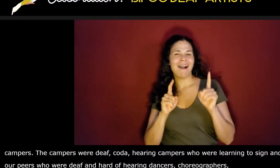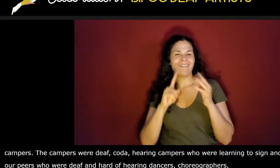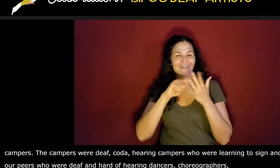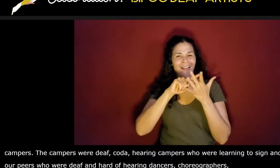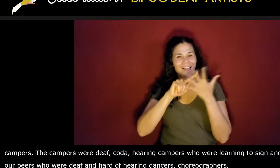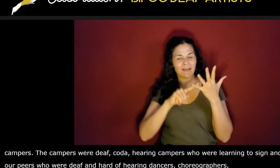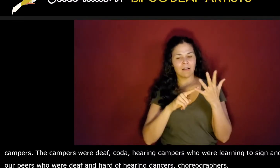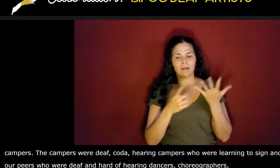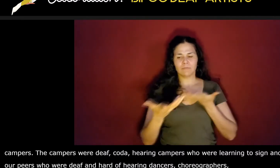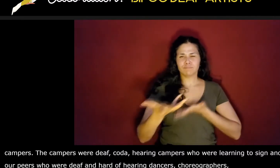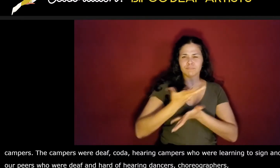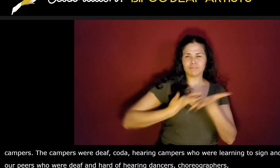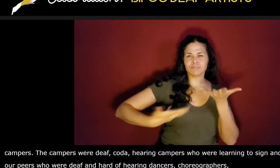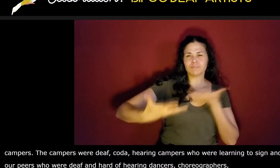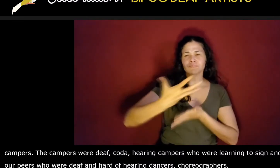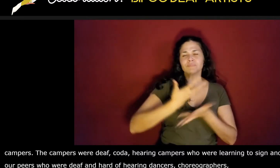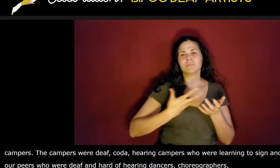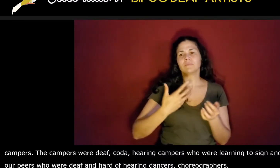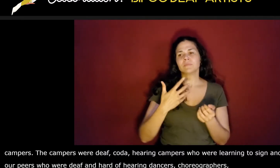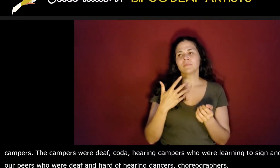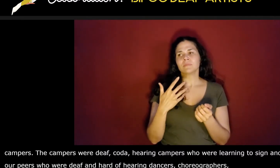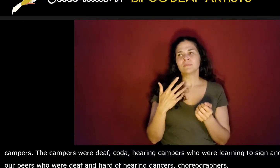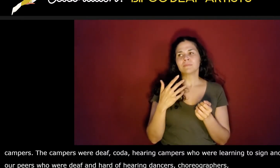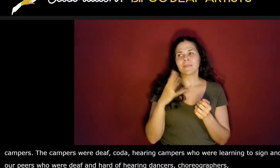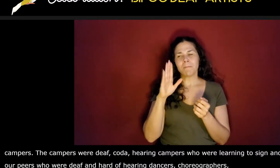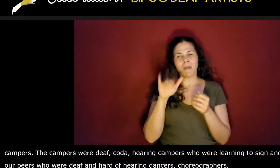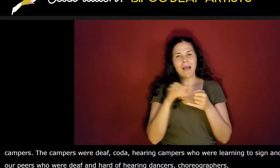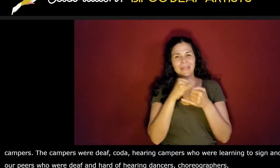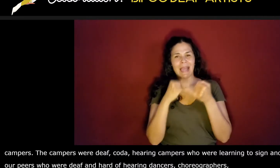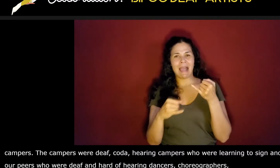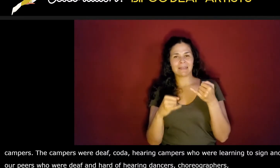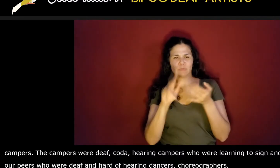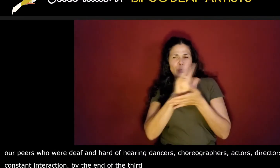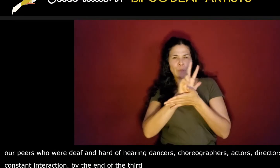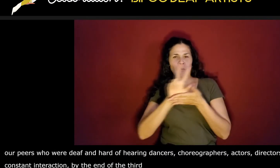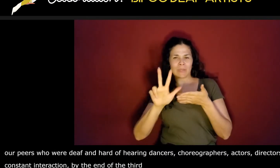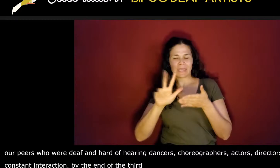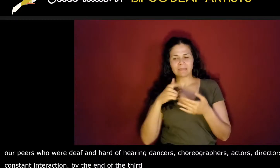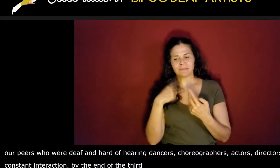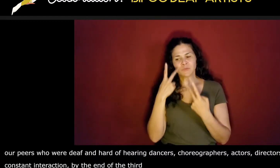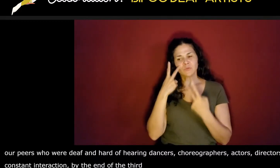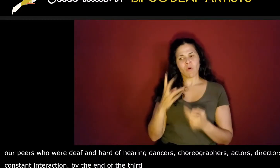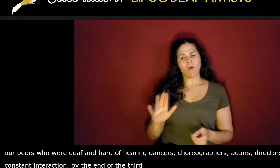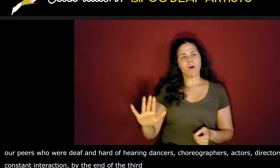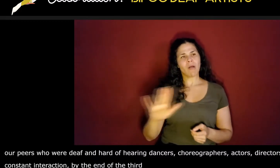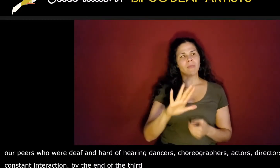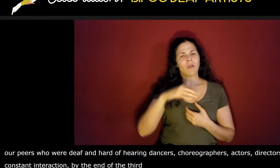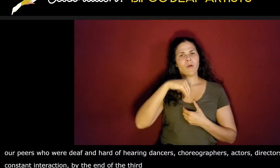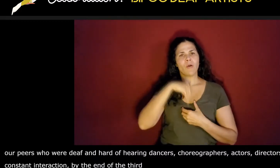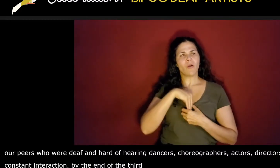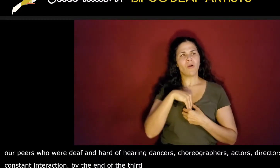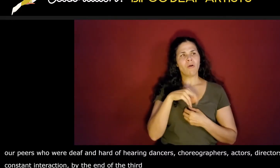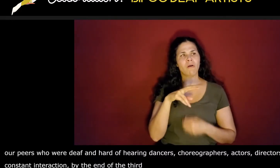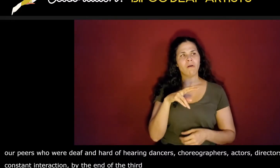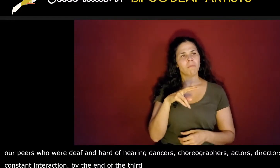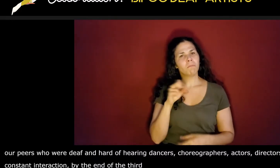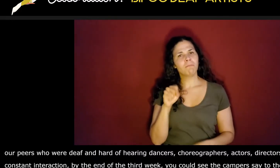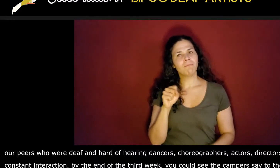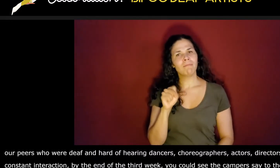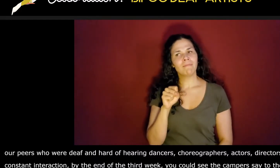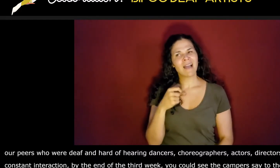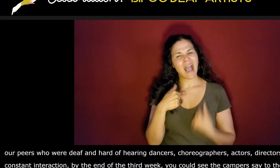Improv. From that constant interaction, by the end of the third week, we can see the campers say